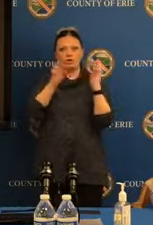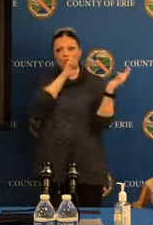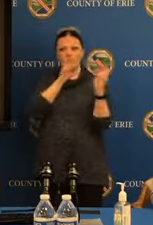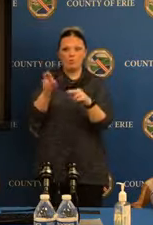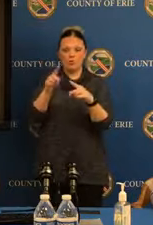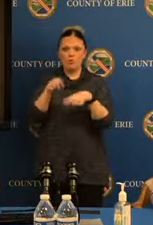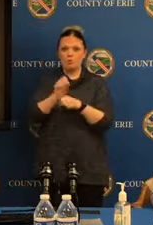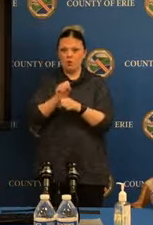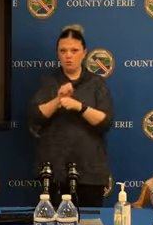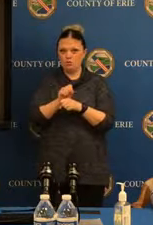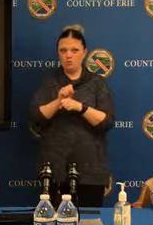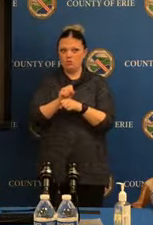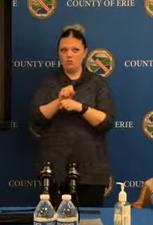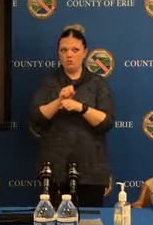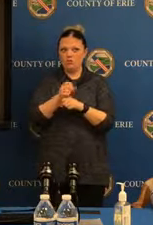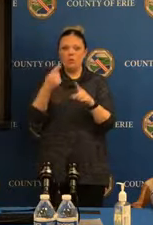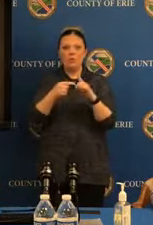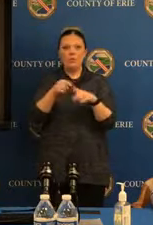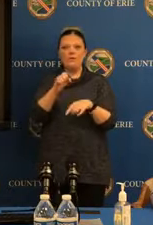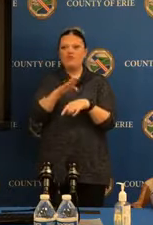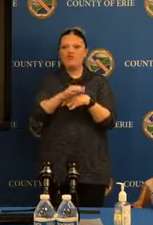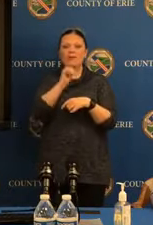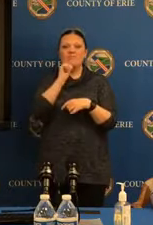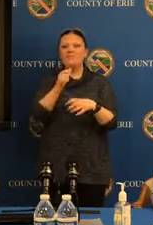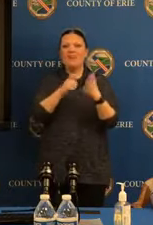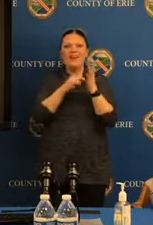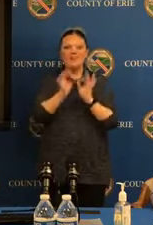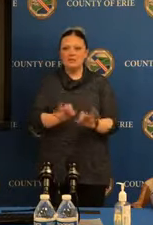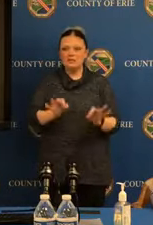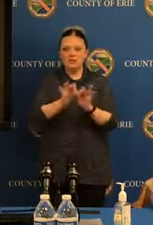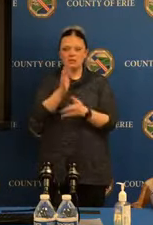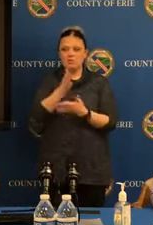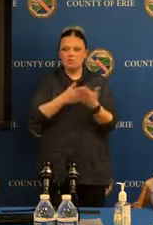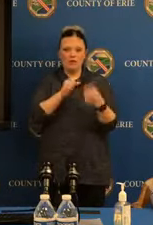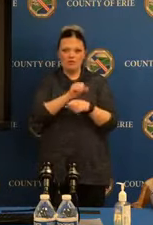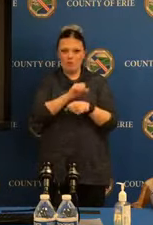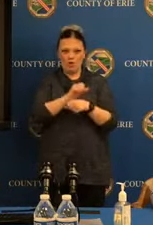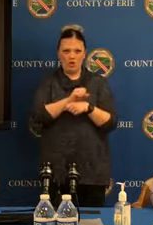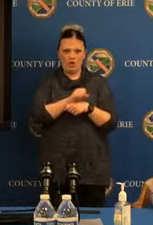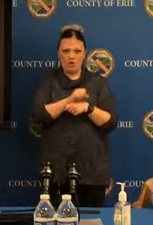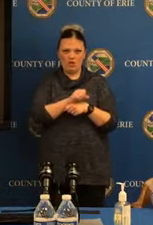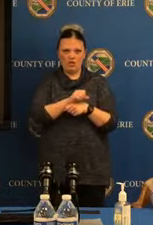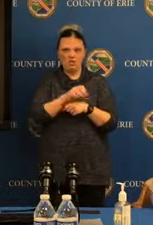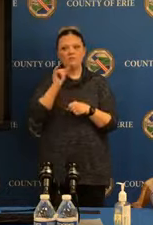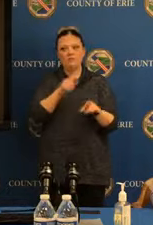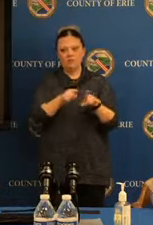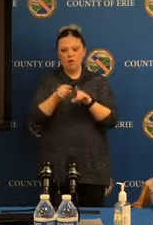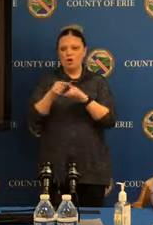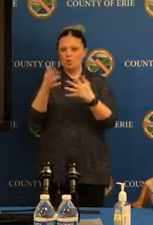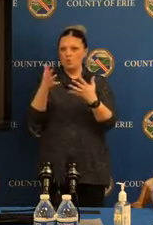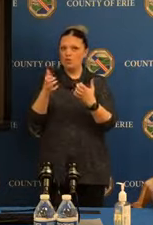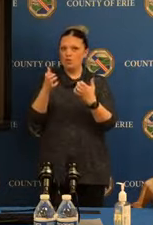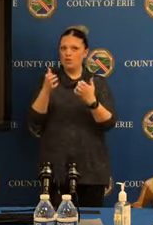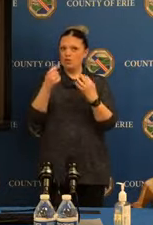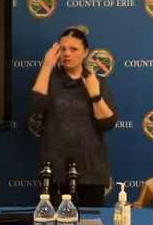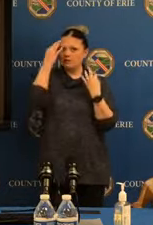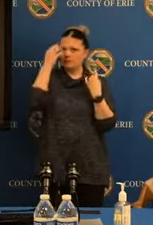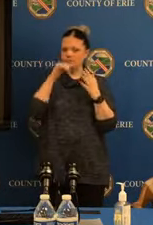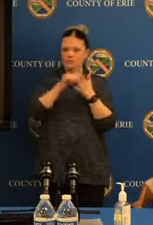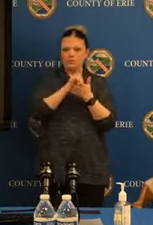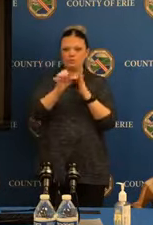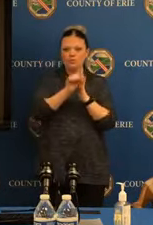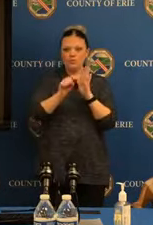work when their job is not an essential part of the workforce. And that is something we also want to guard against. The New York